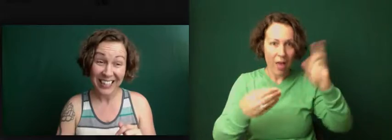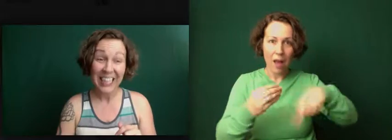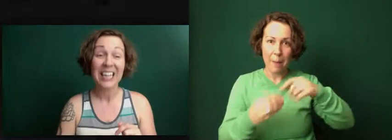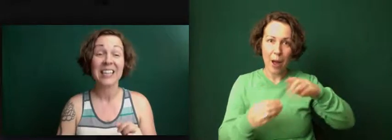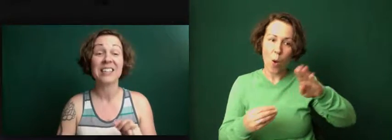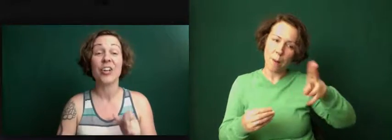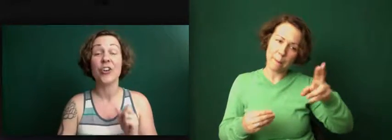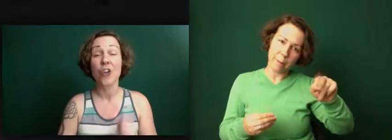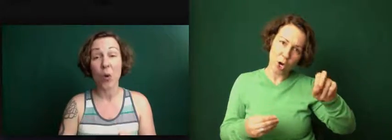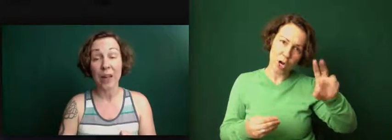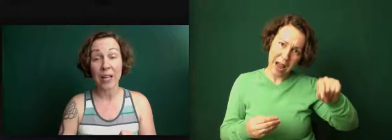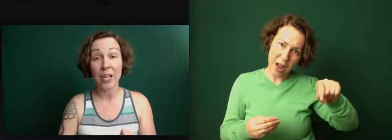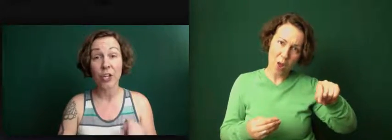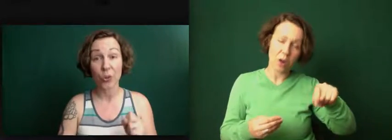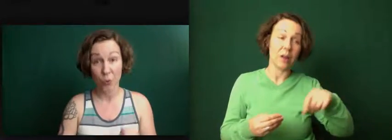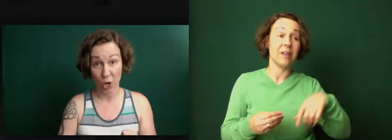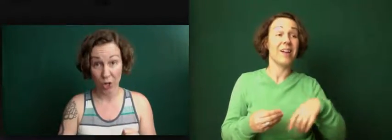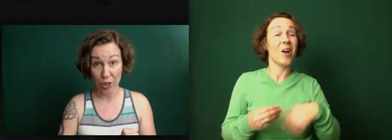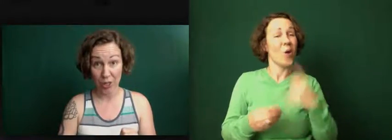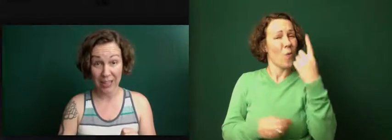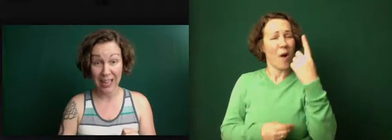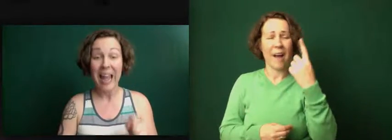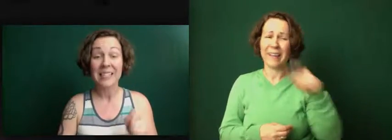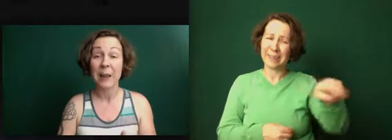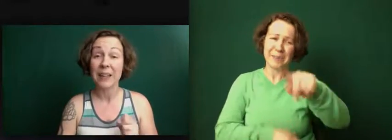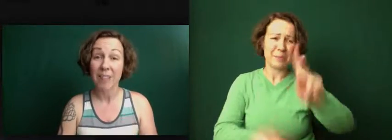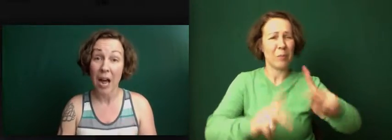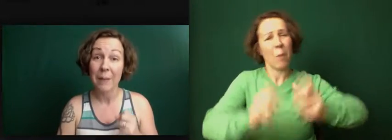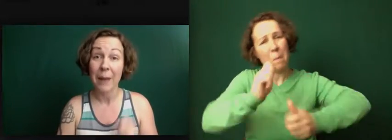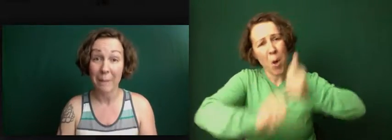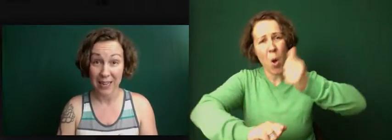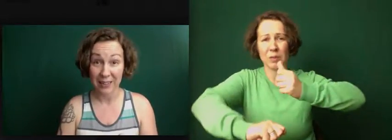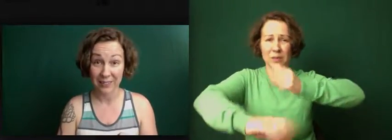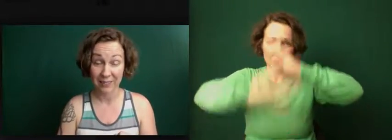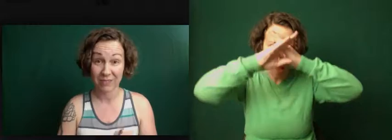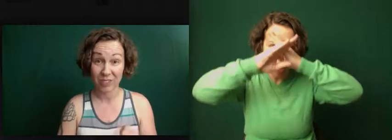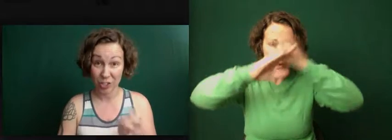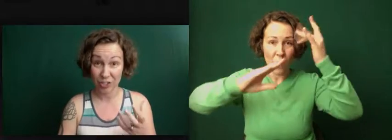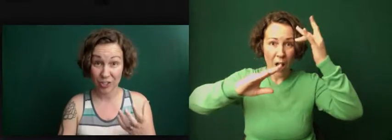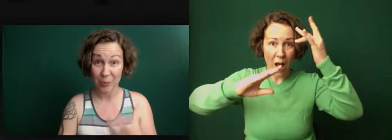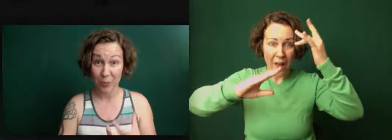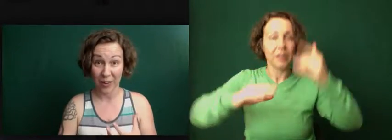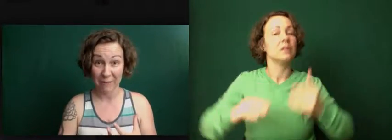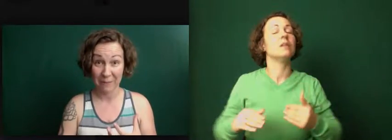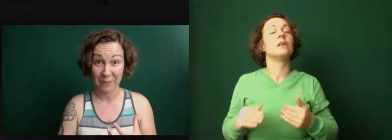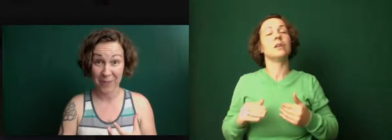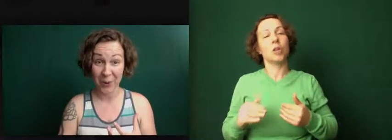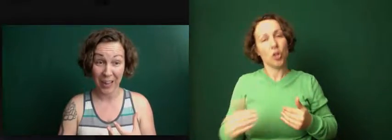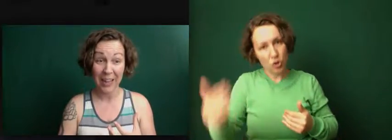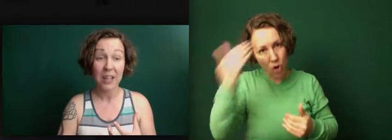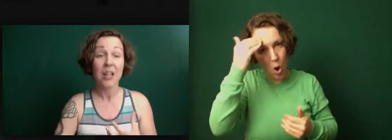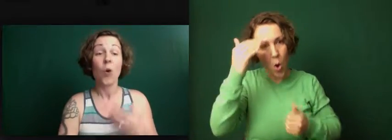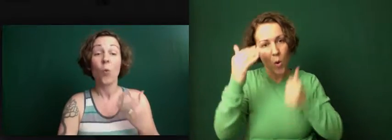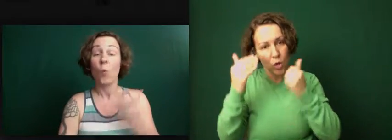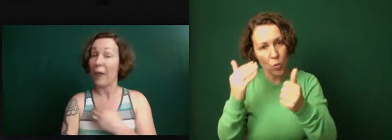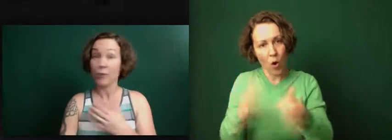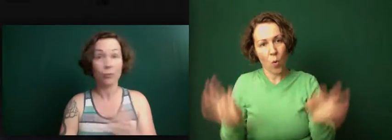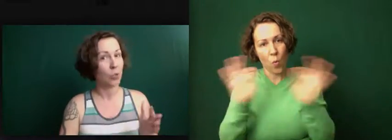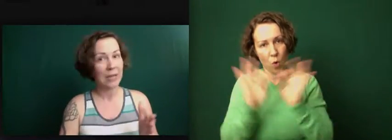having is knowing your worth and spending time and money to support it,